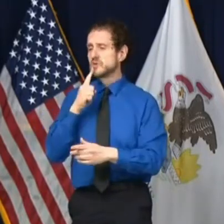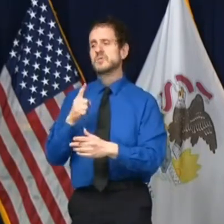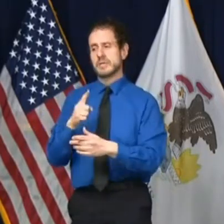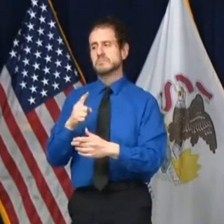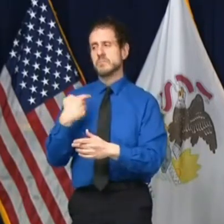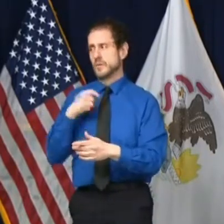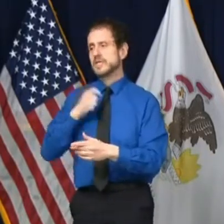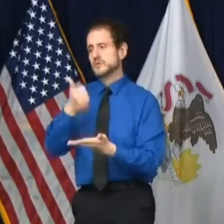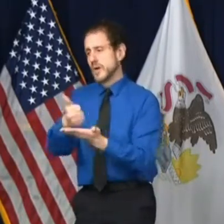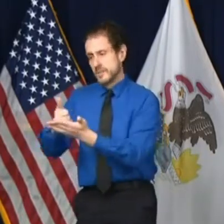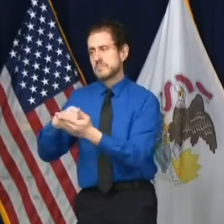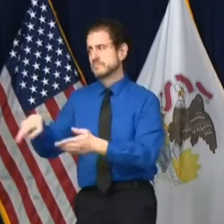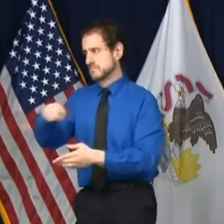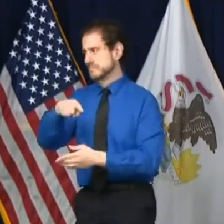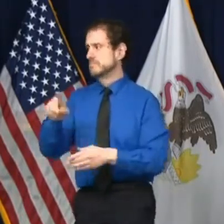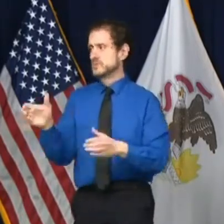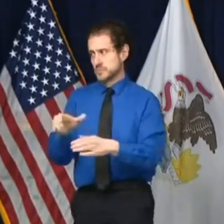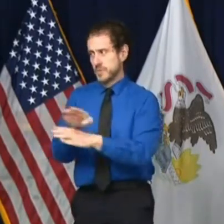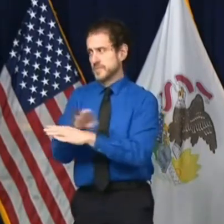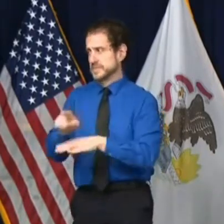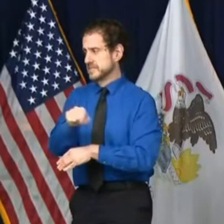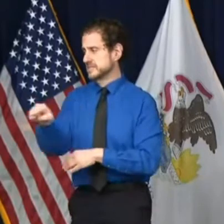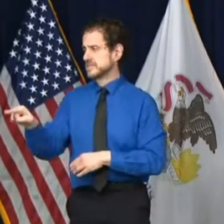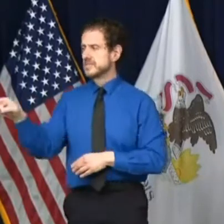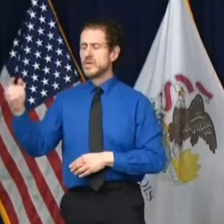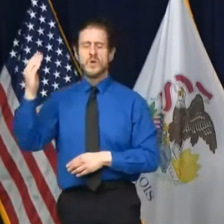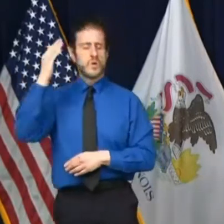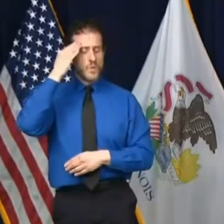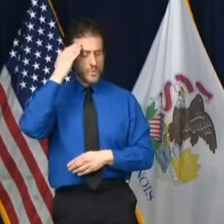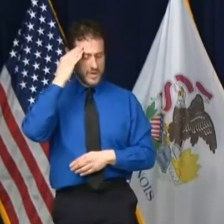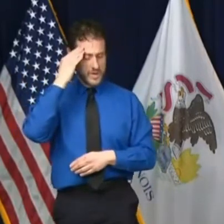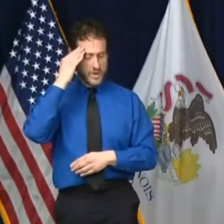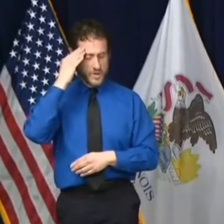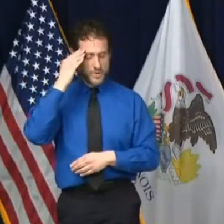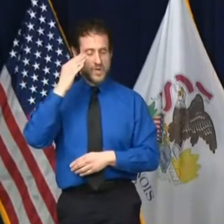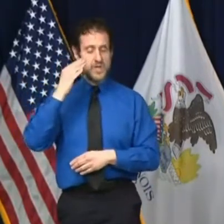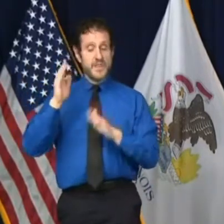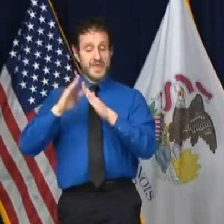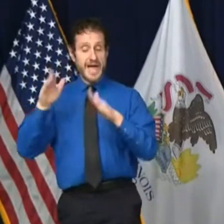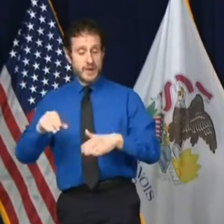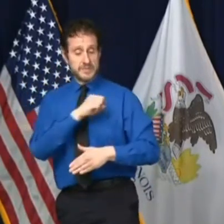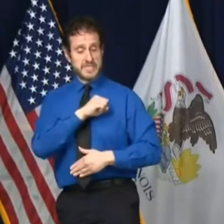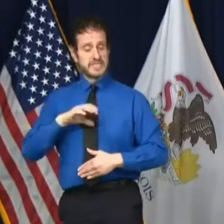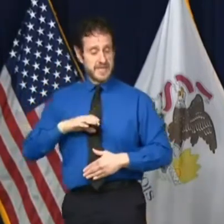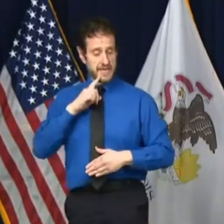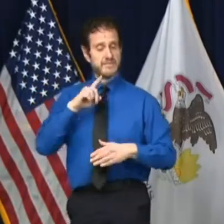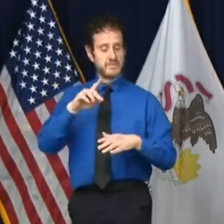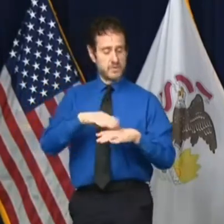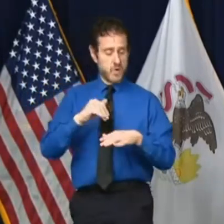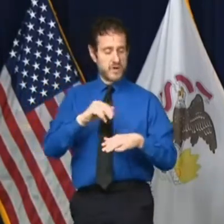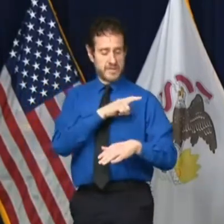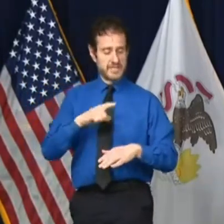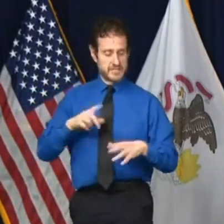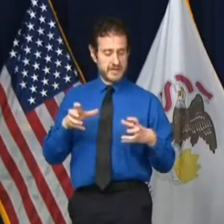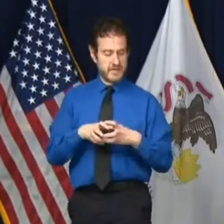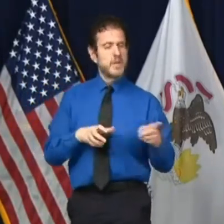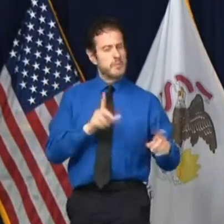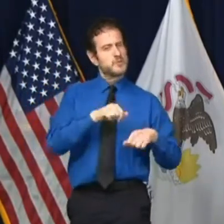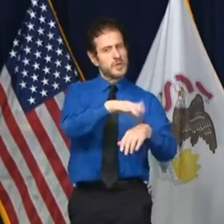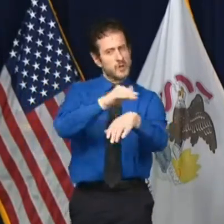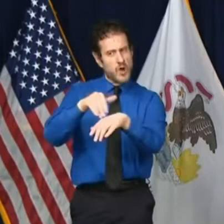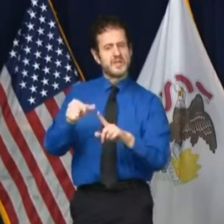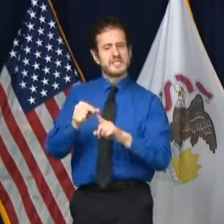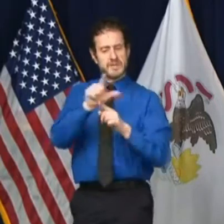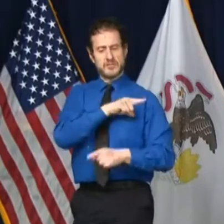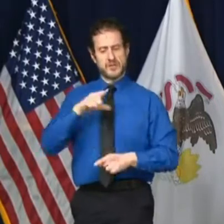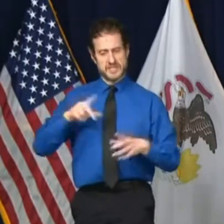Dahl at WTAX. Governor, we know the Speaker of the House and the President of the Senate call sessions, but you have the power to call a special session. What have you